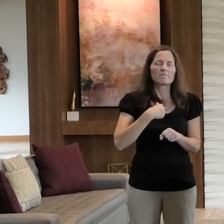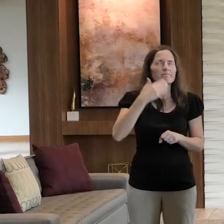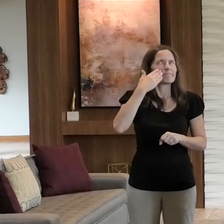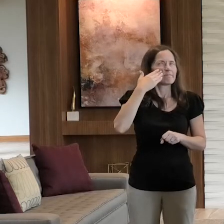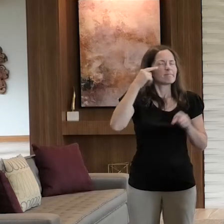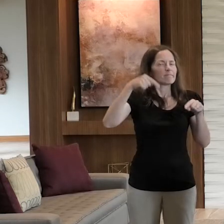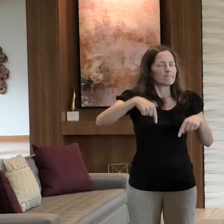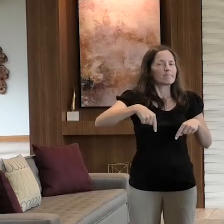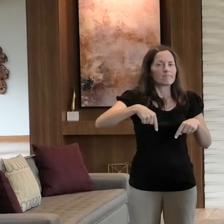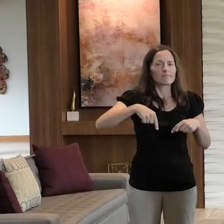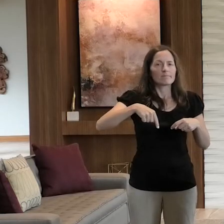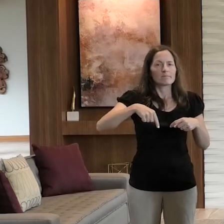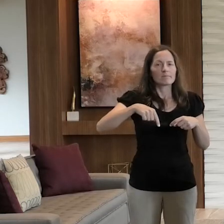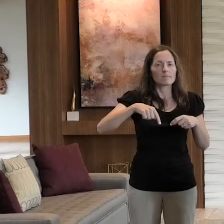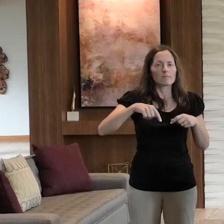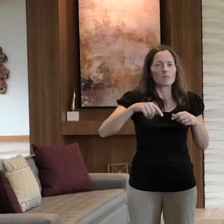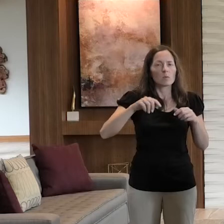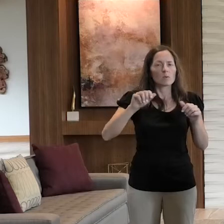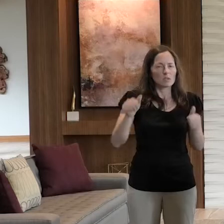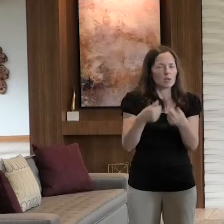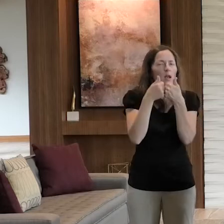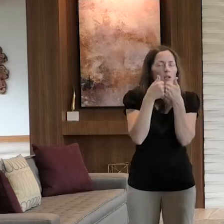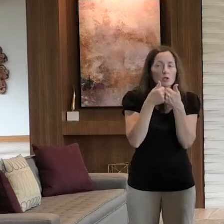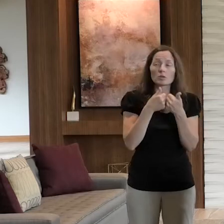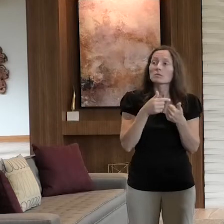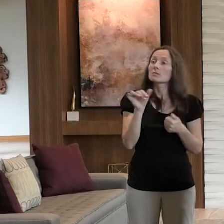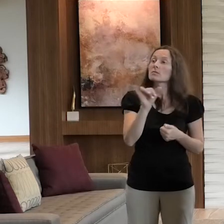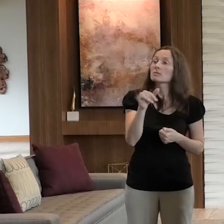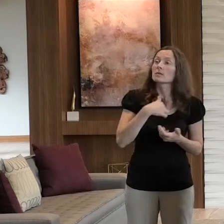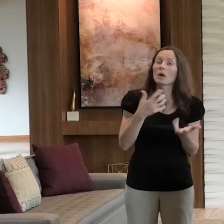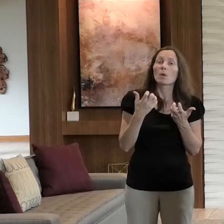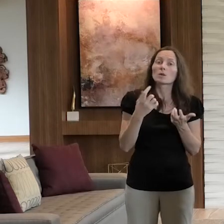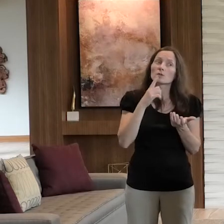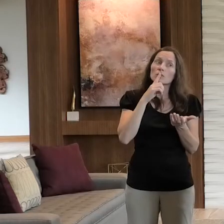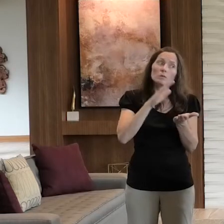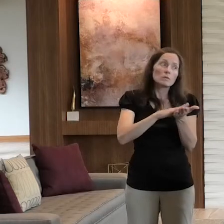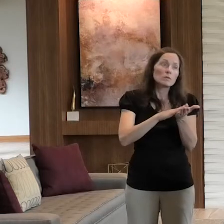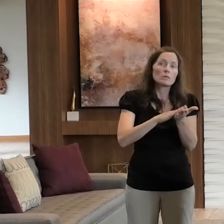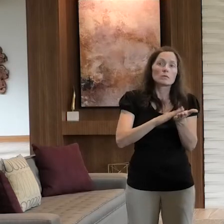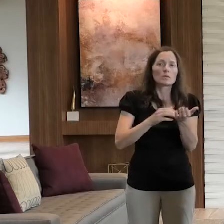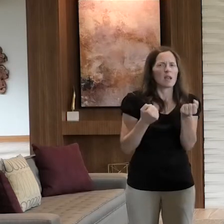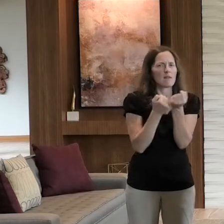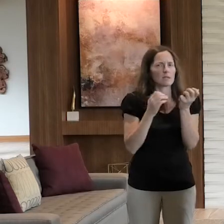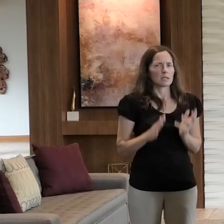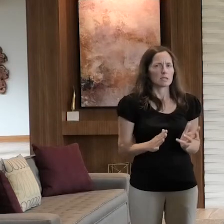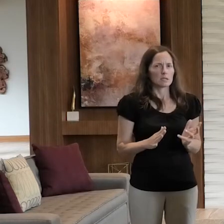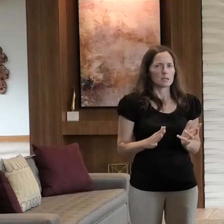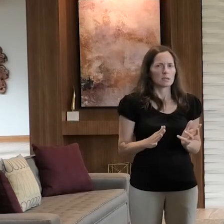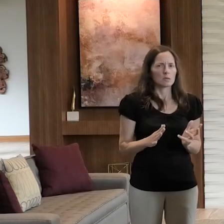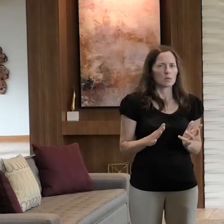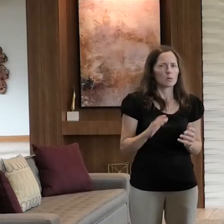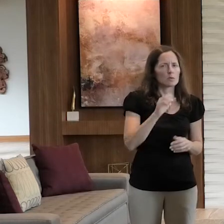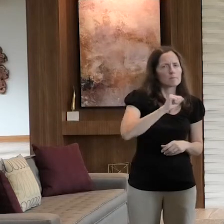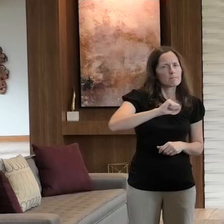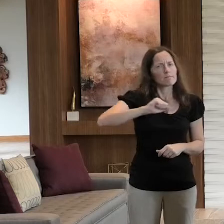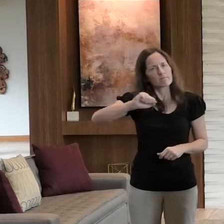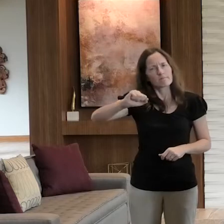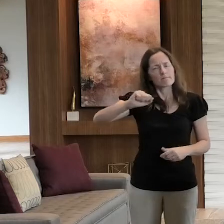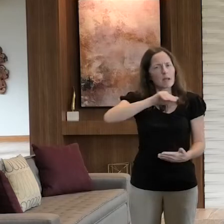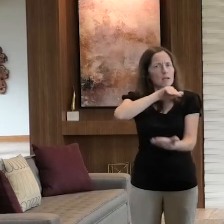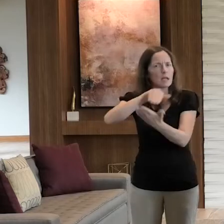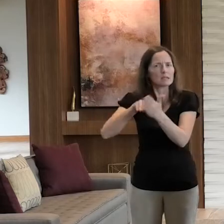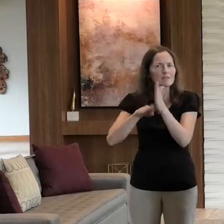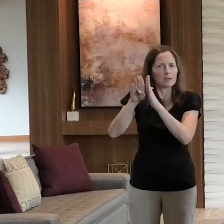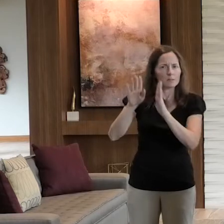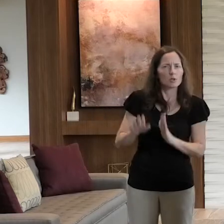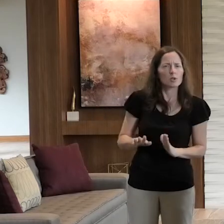give credit to the advocates, the people who pushed back against the developer and the